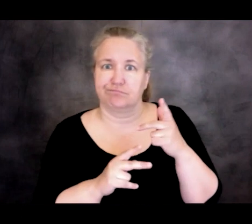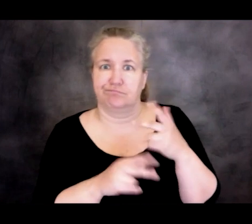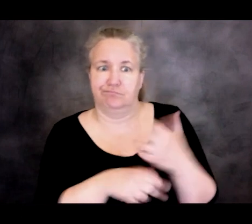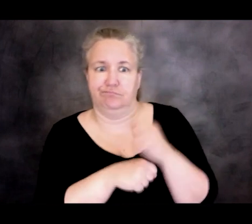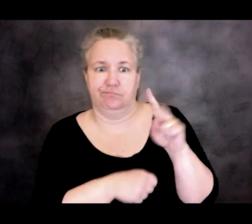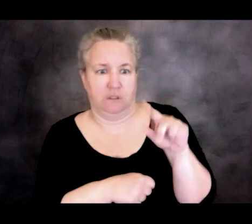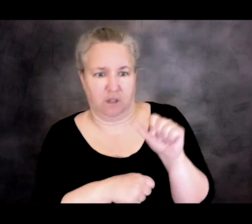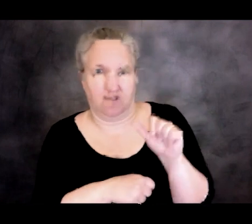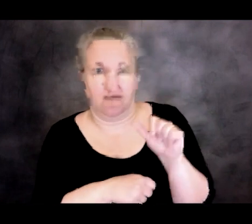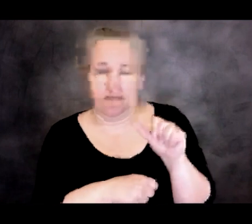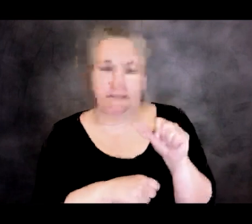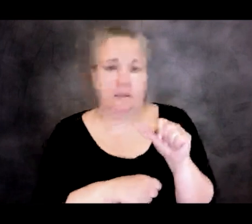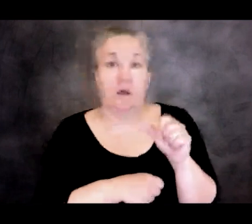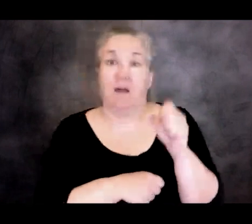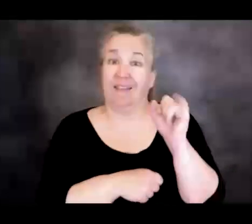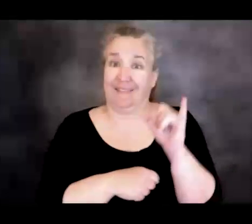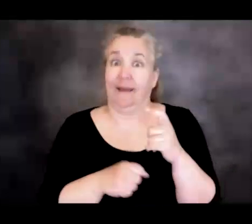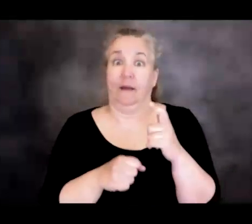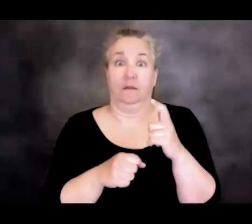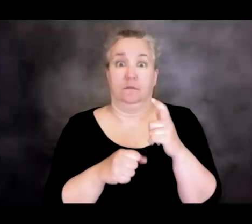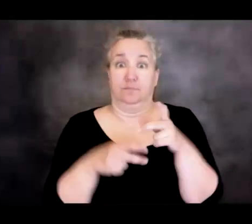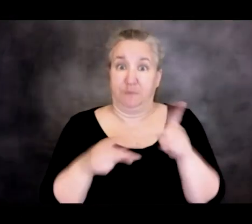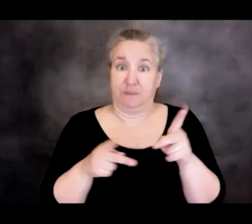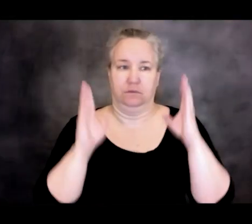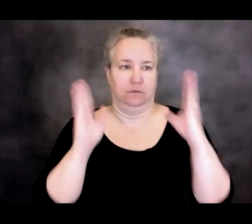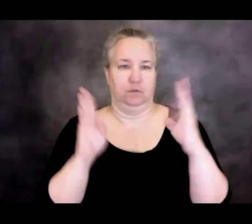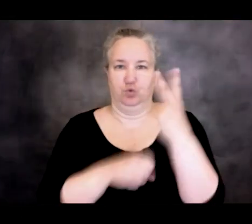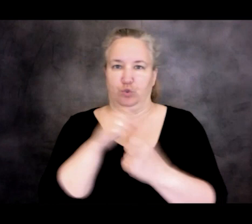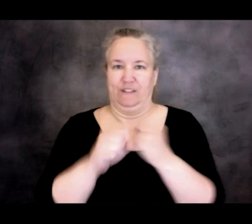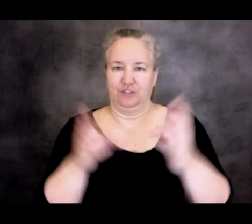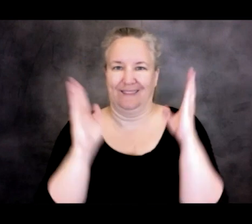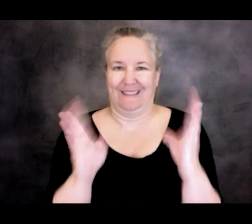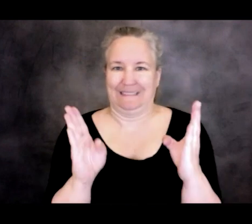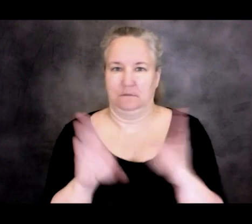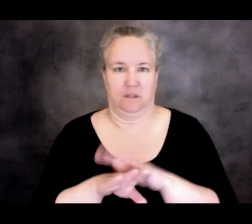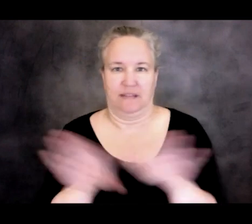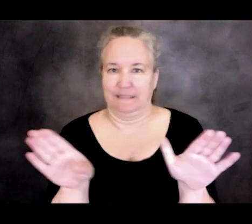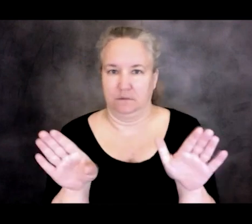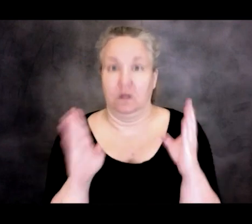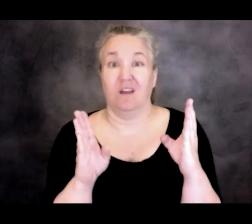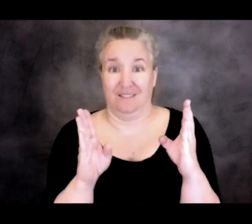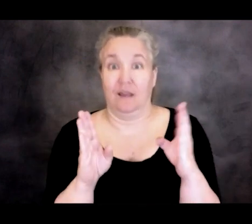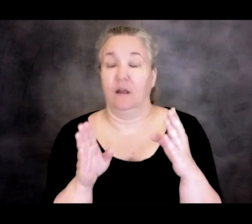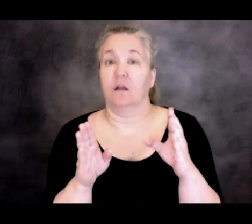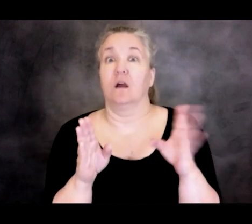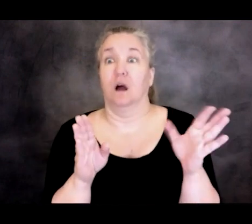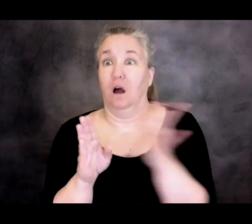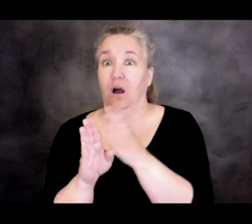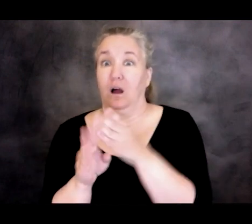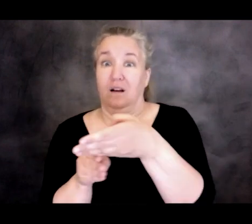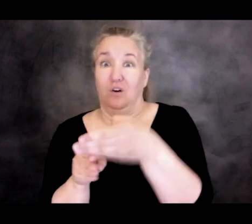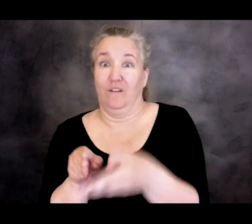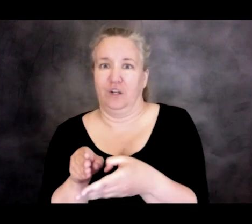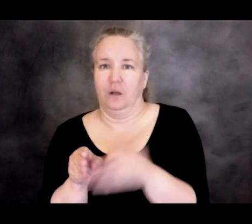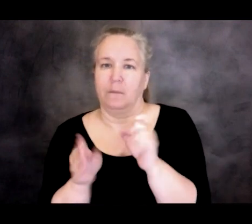carries a two-year window, and so at the end of every 2 years they have to apply again.